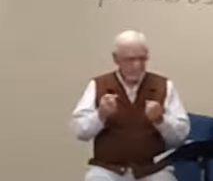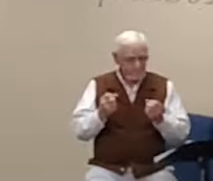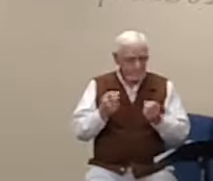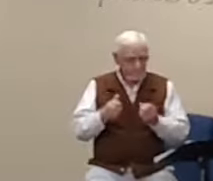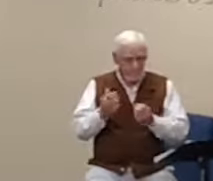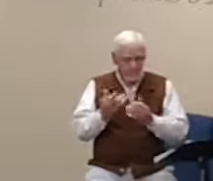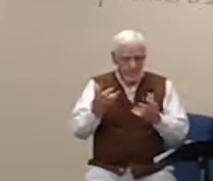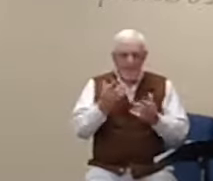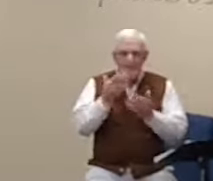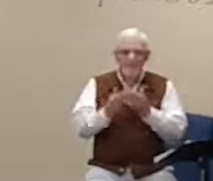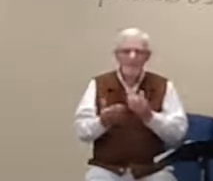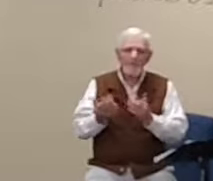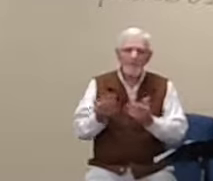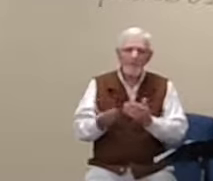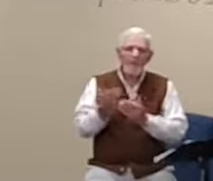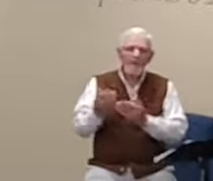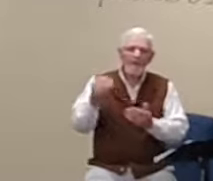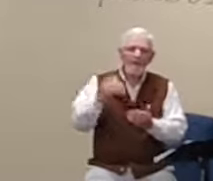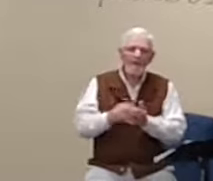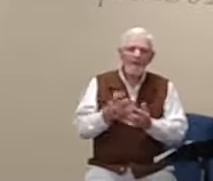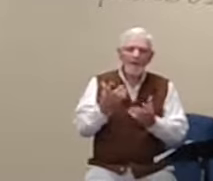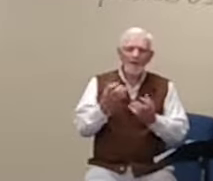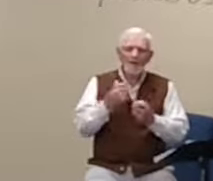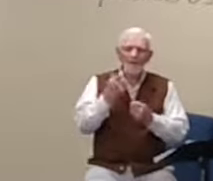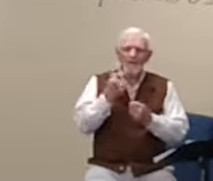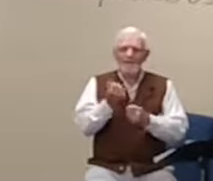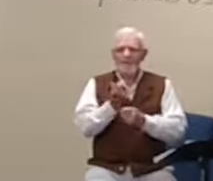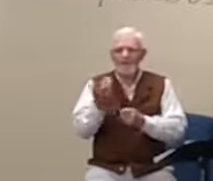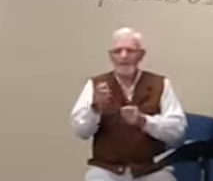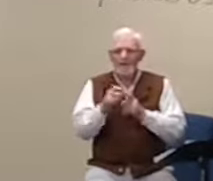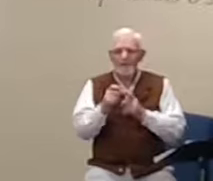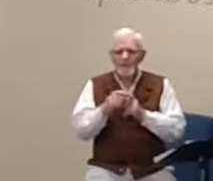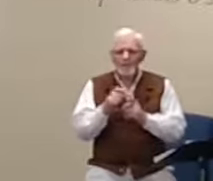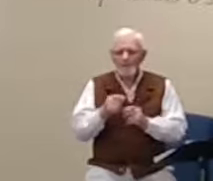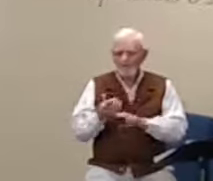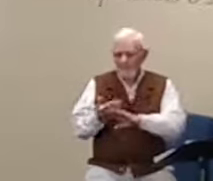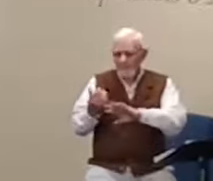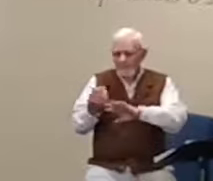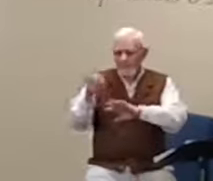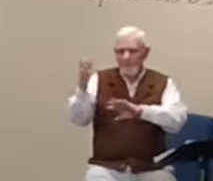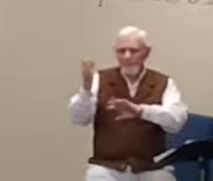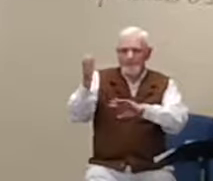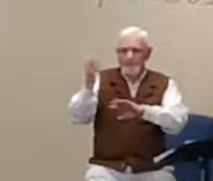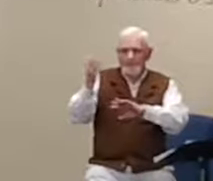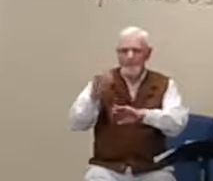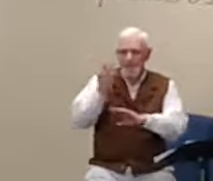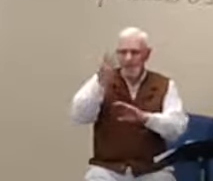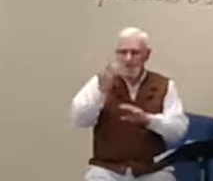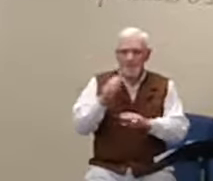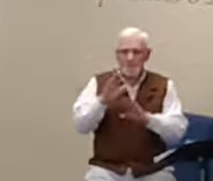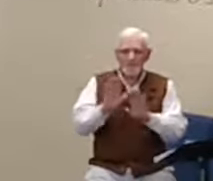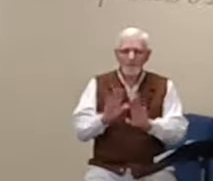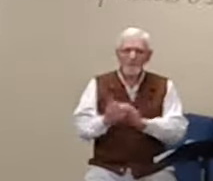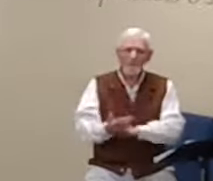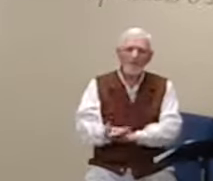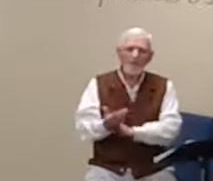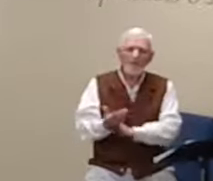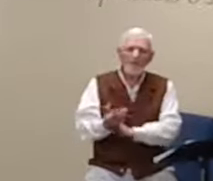Good morning again, and I just want to say a few words before we get into the message. I know this is a Sunday morning, and we, you